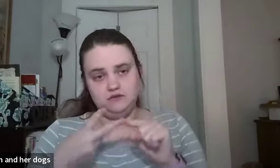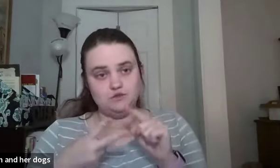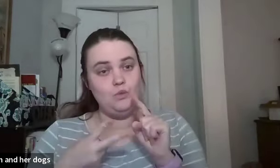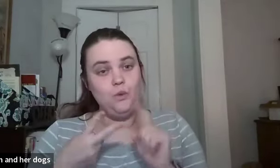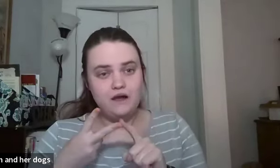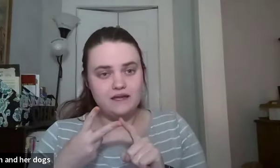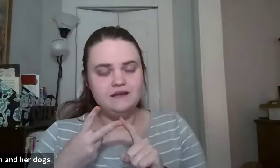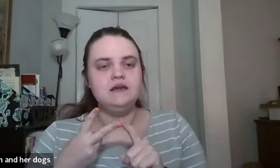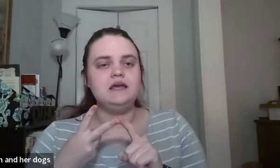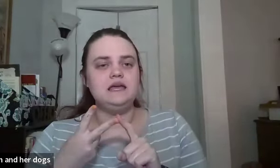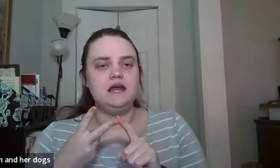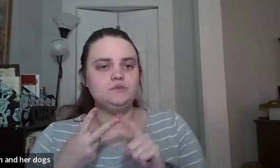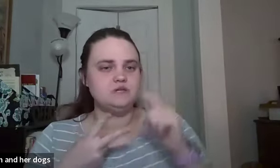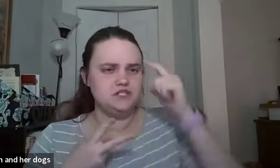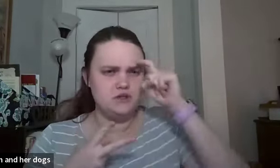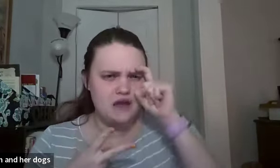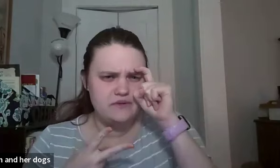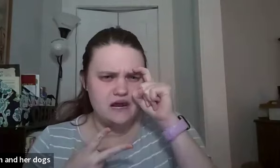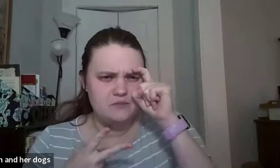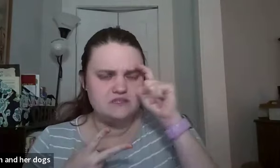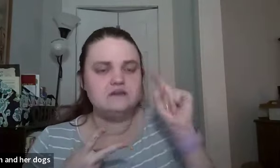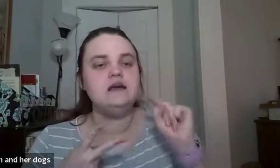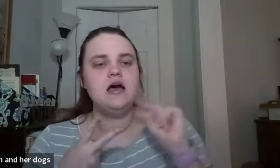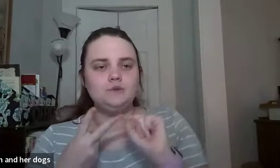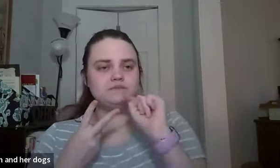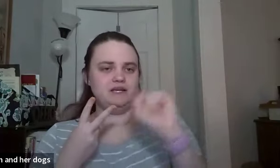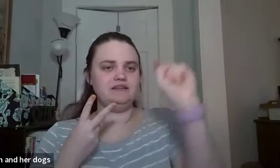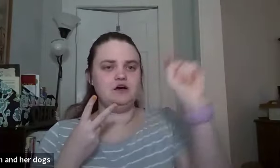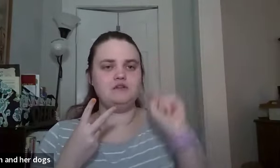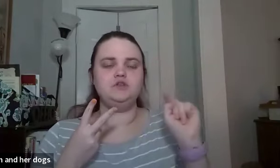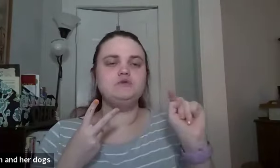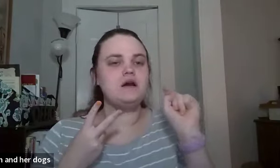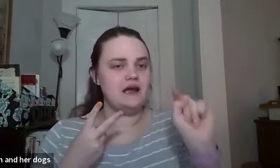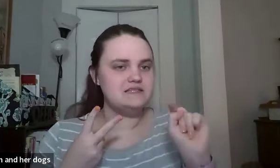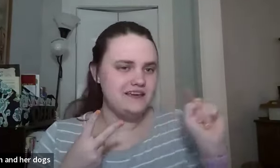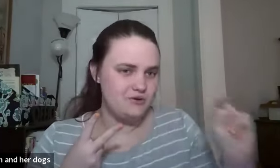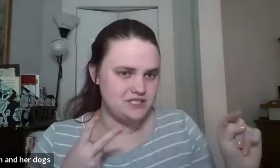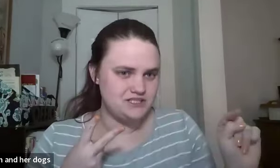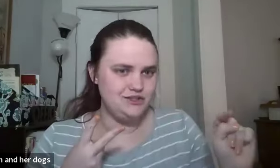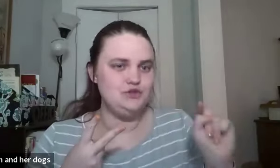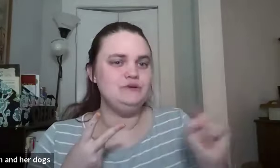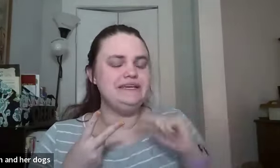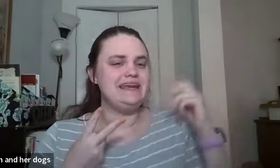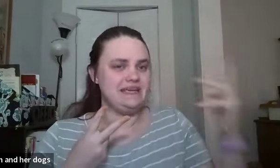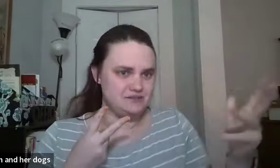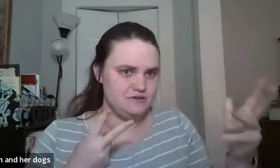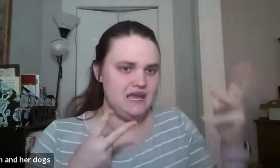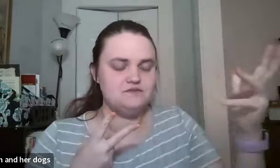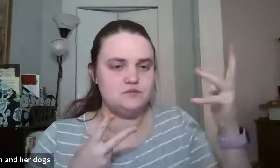things. One, it helps because you're having that eyebrows down, helps immediately tell them you are asking a question. You need an answer. They have to